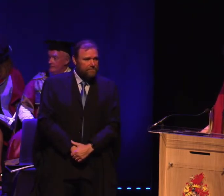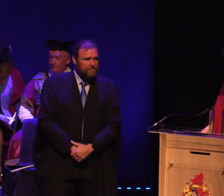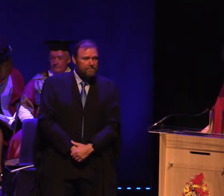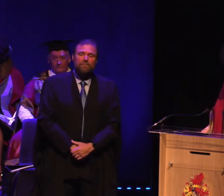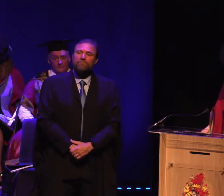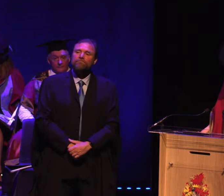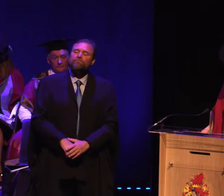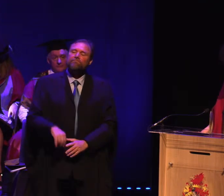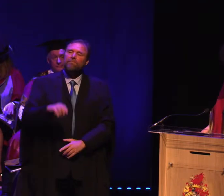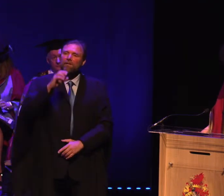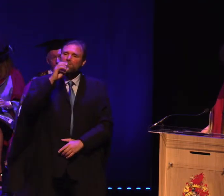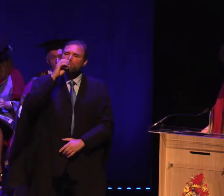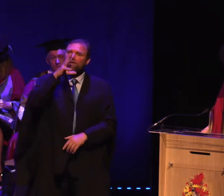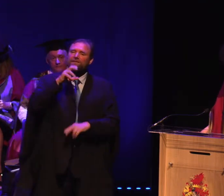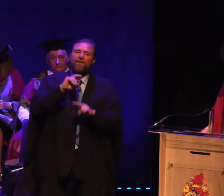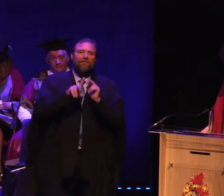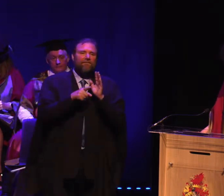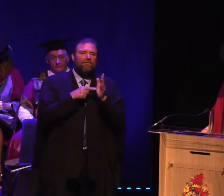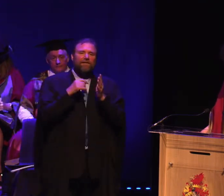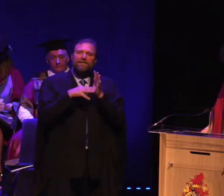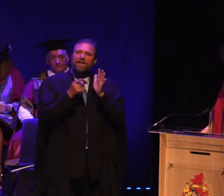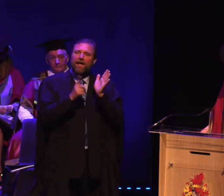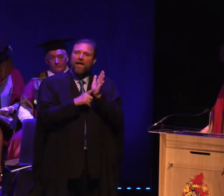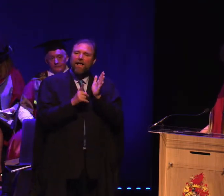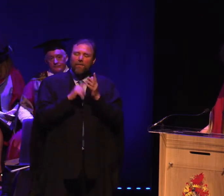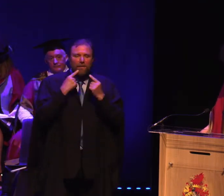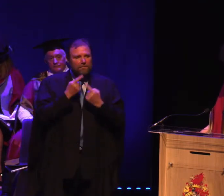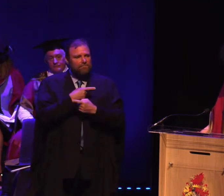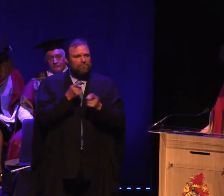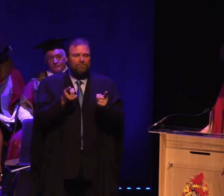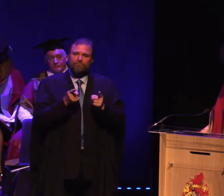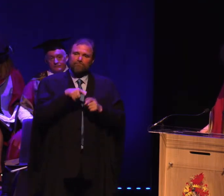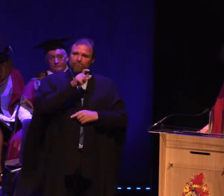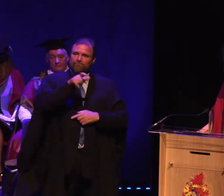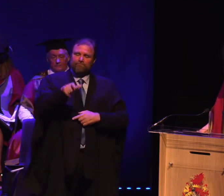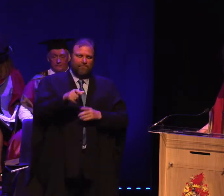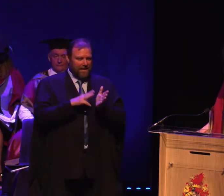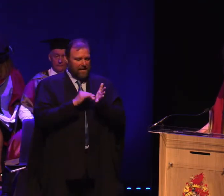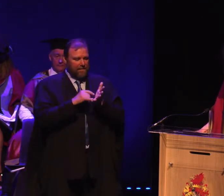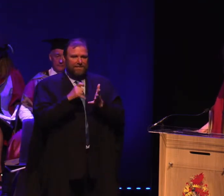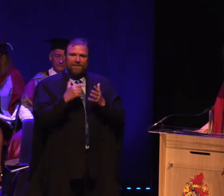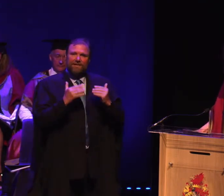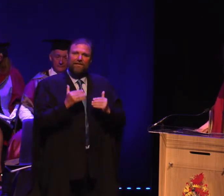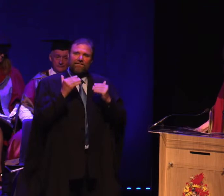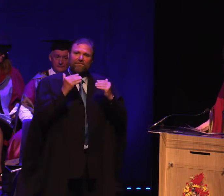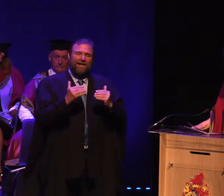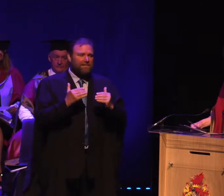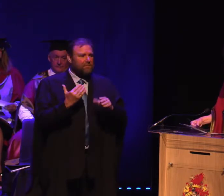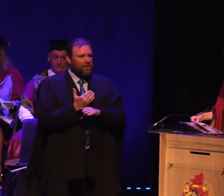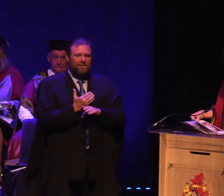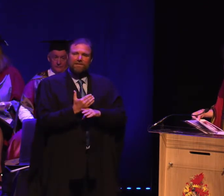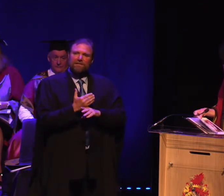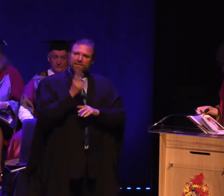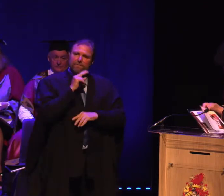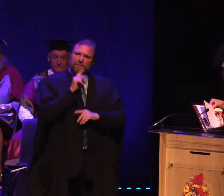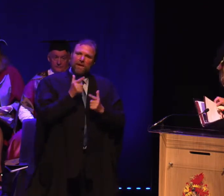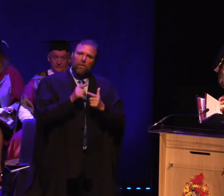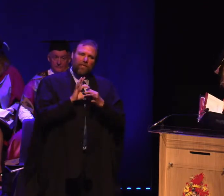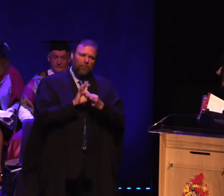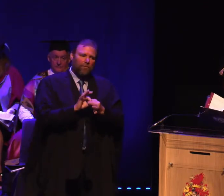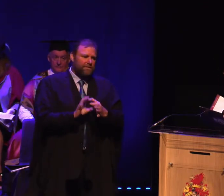Professor Fay Zhao will announce a student awarded Master of Science in Advanced Practice, Speech and Language Therapy.